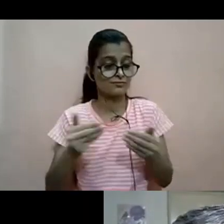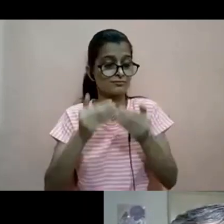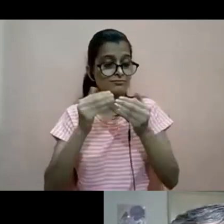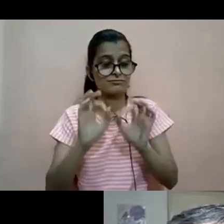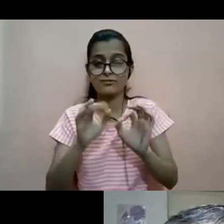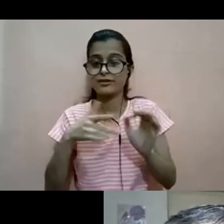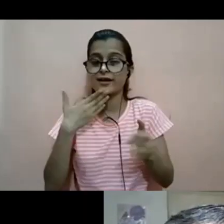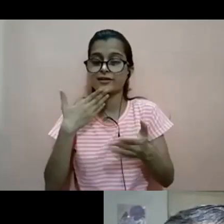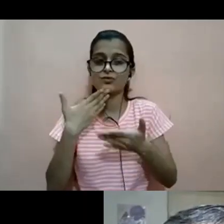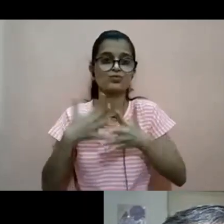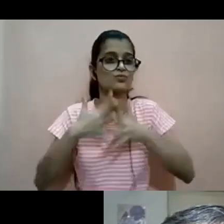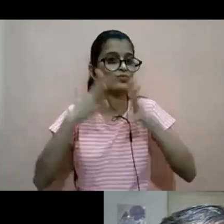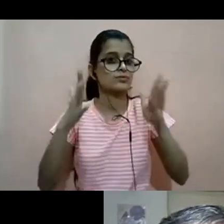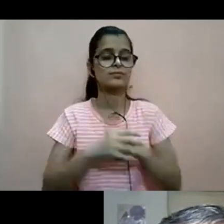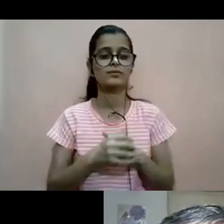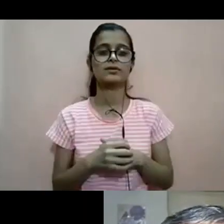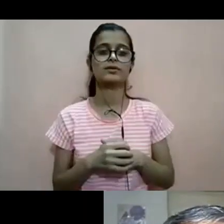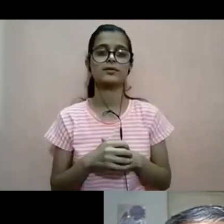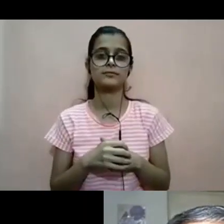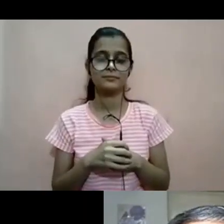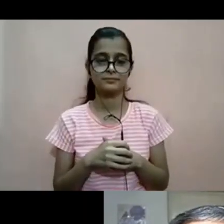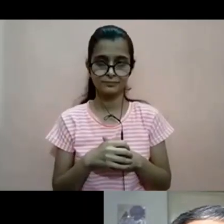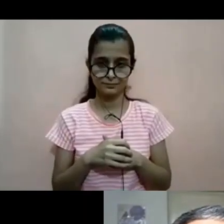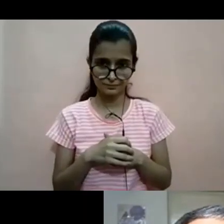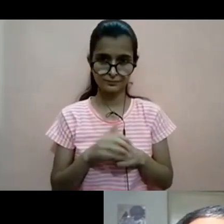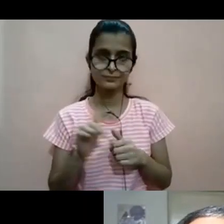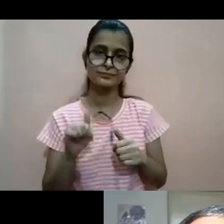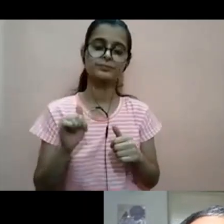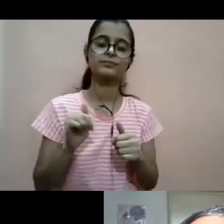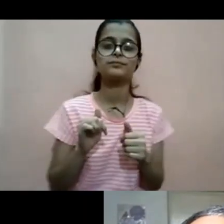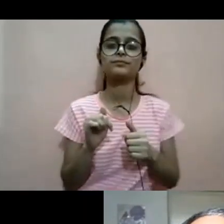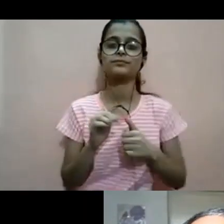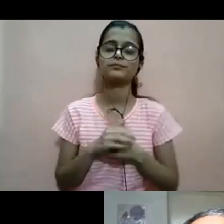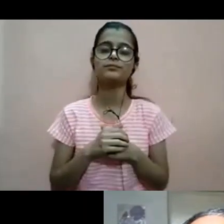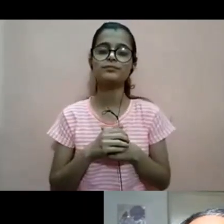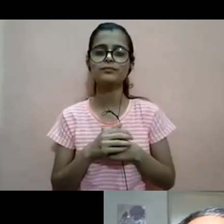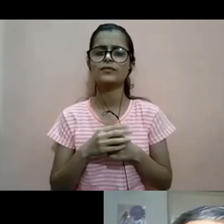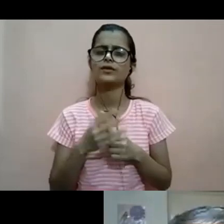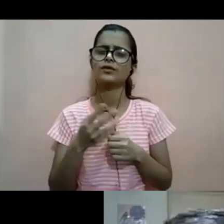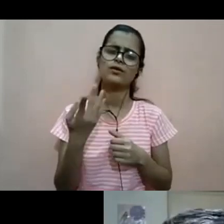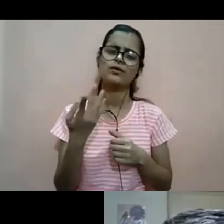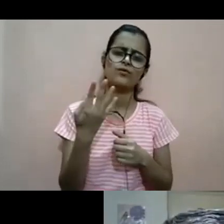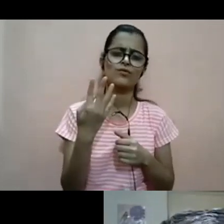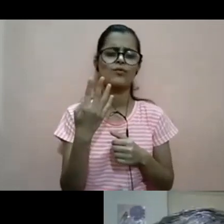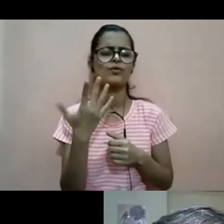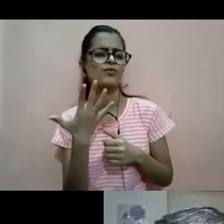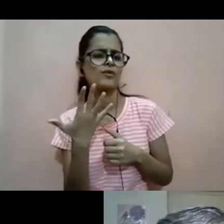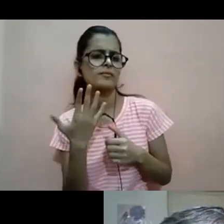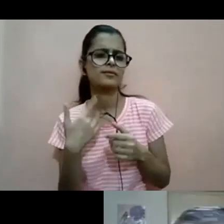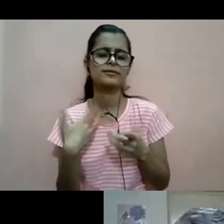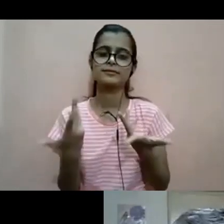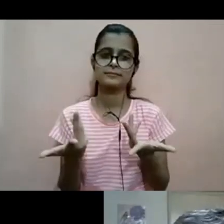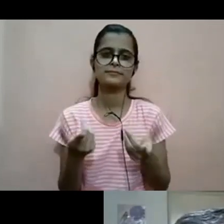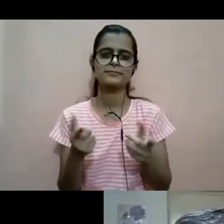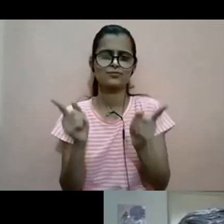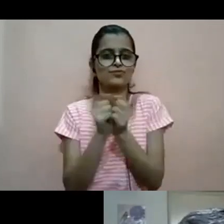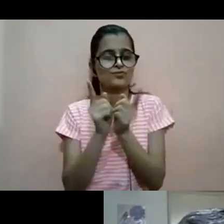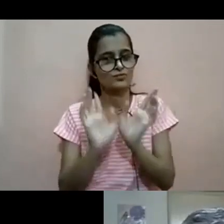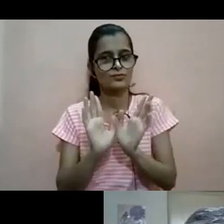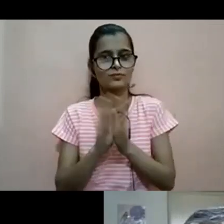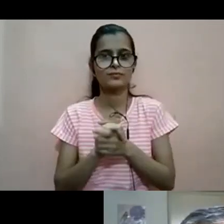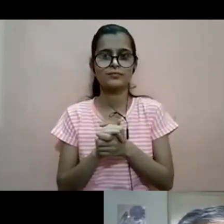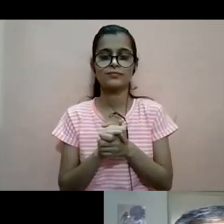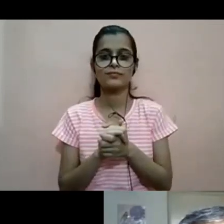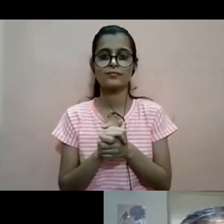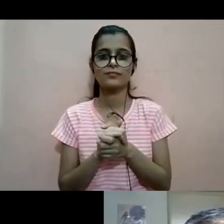you. I think I'm going to speak for hopefully about 45 minutes, not too long. I've made available a copy